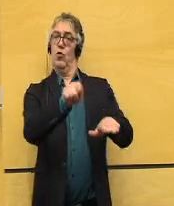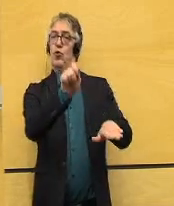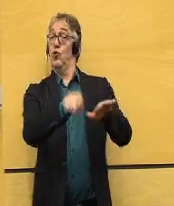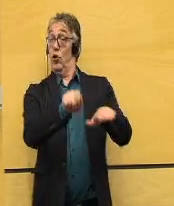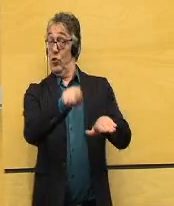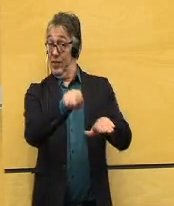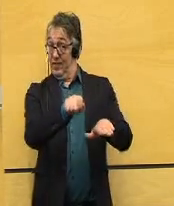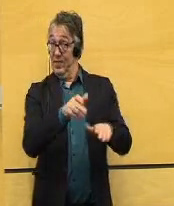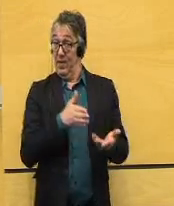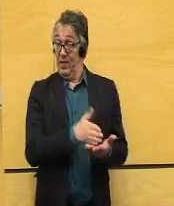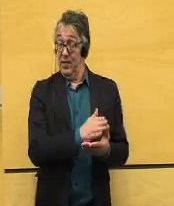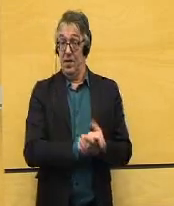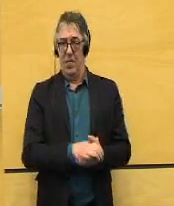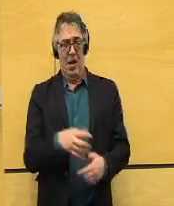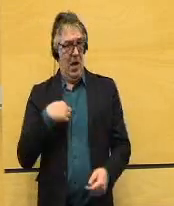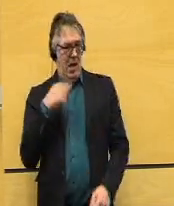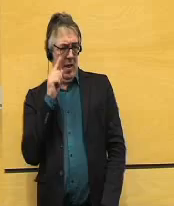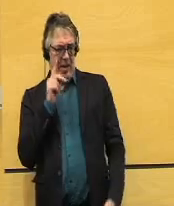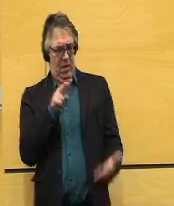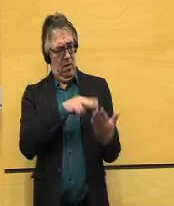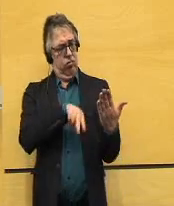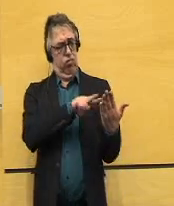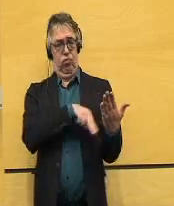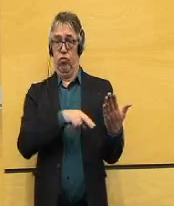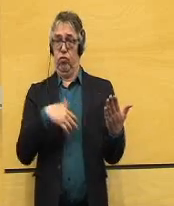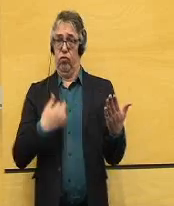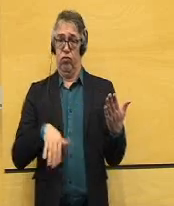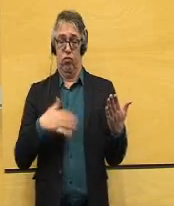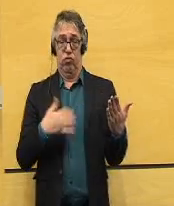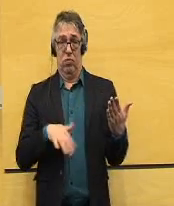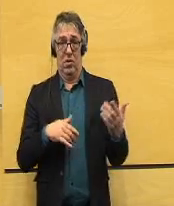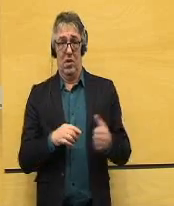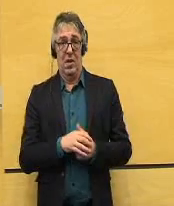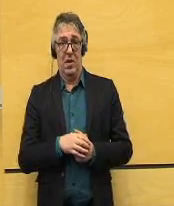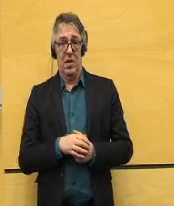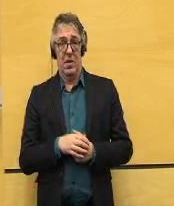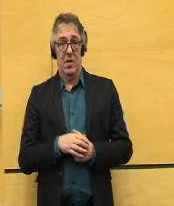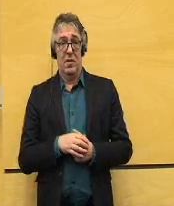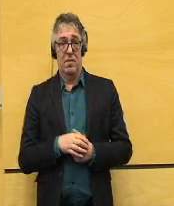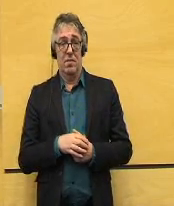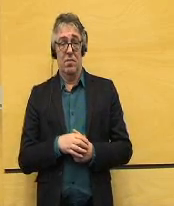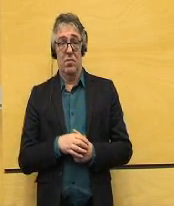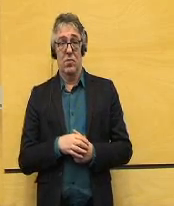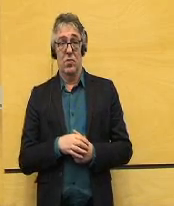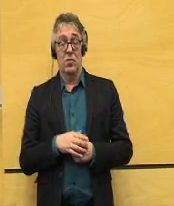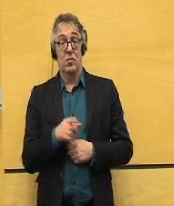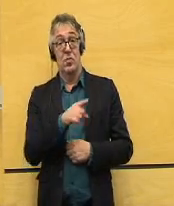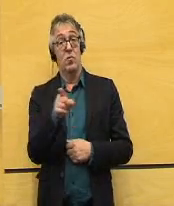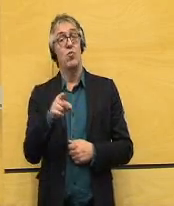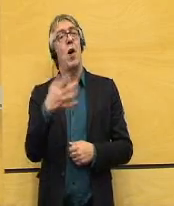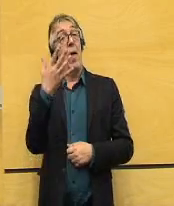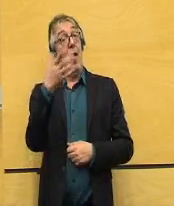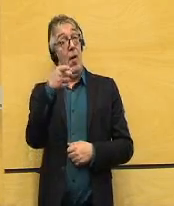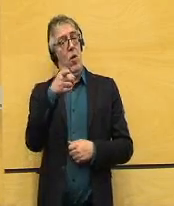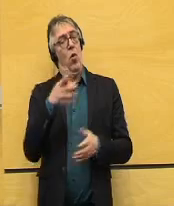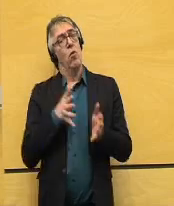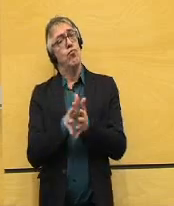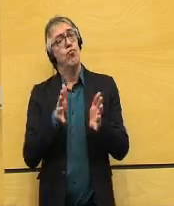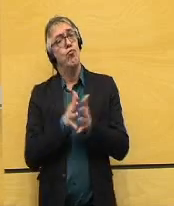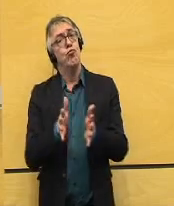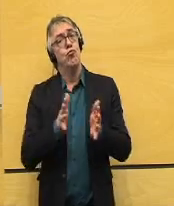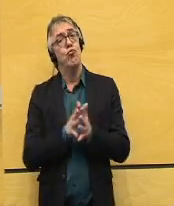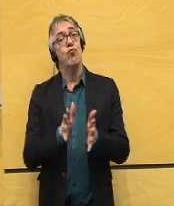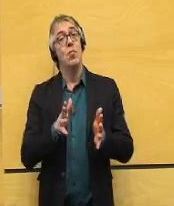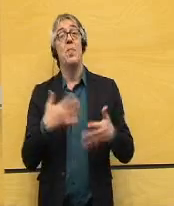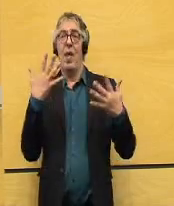here that given the existing mechanism for complaints, that you had